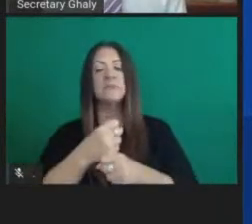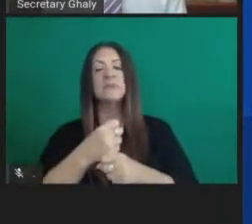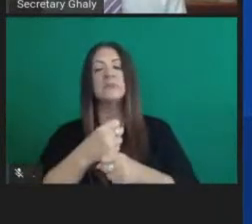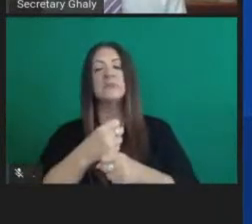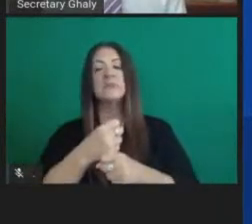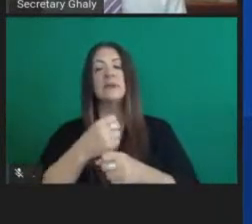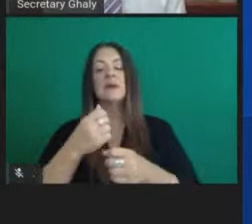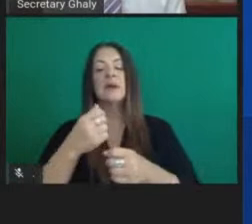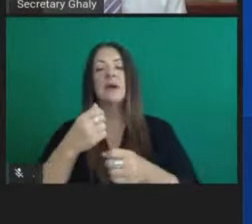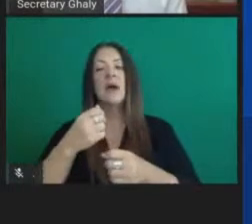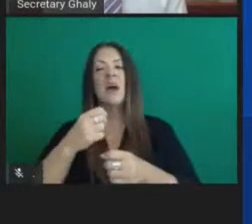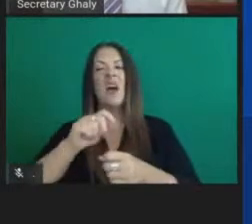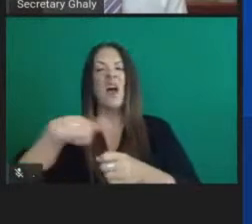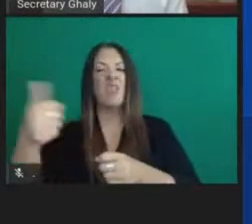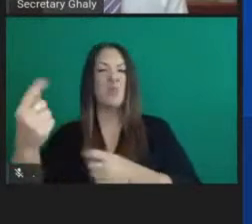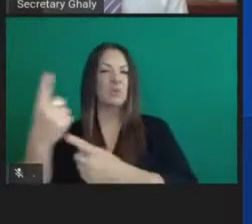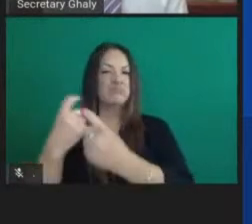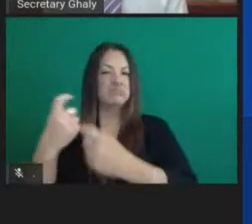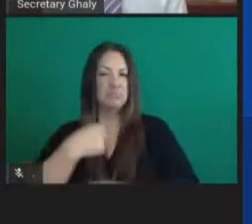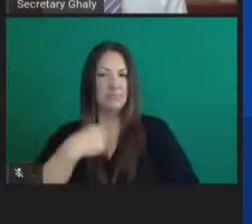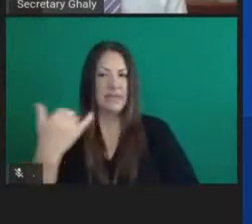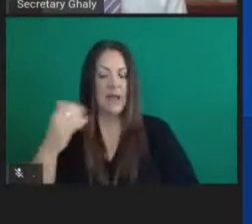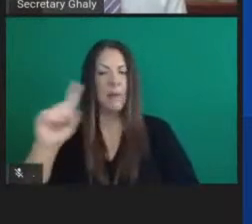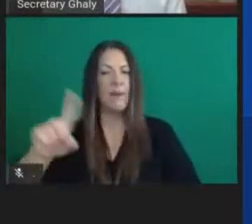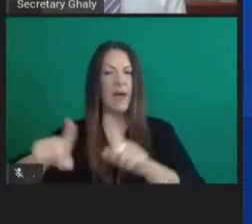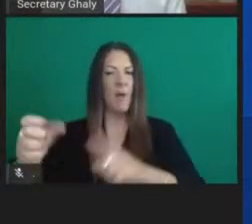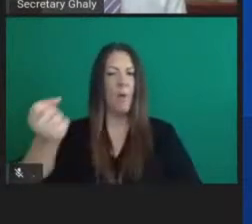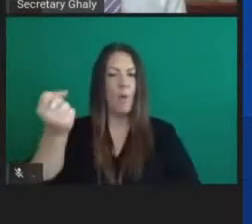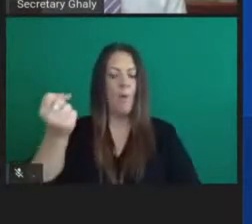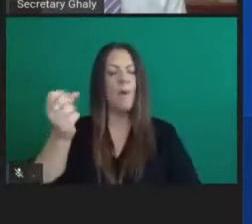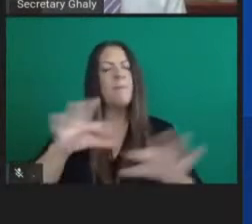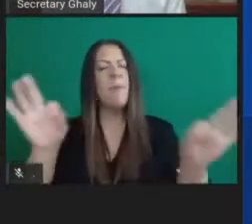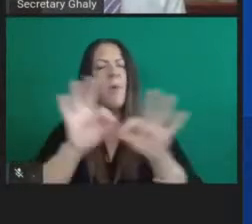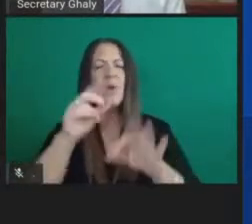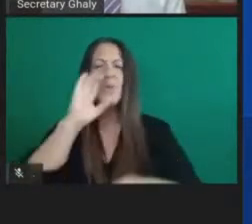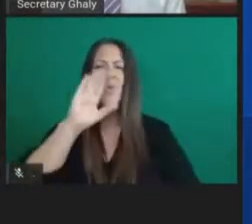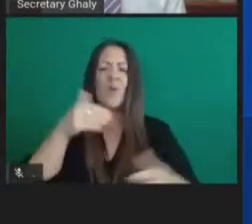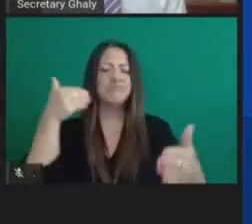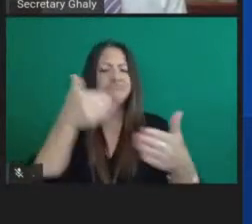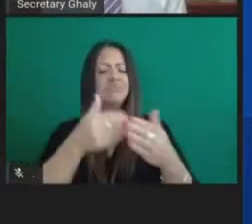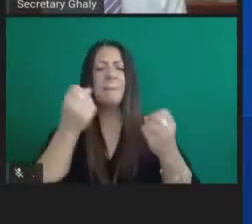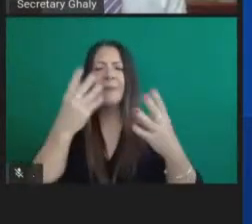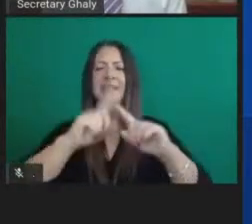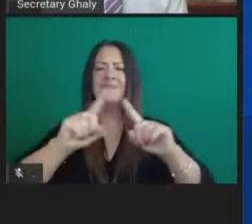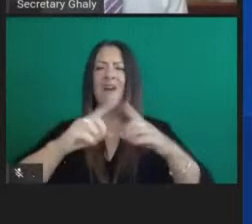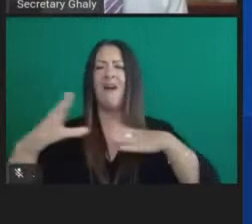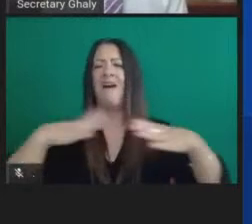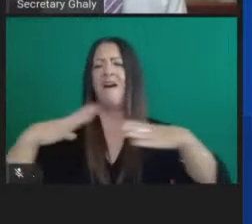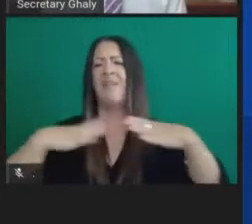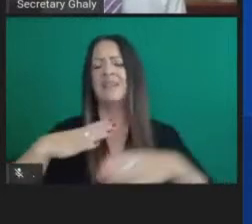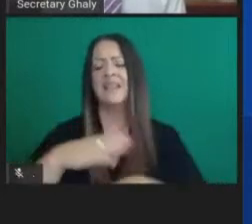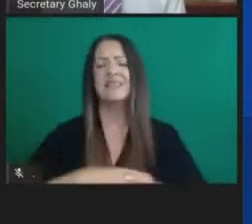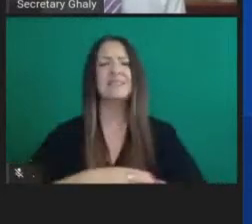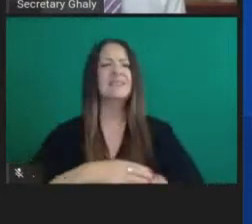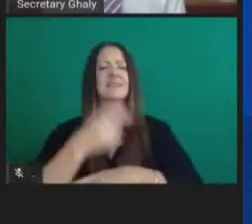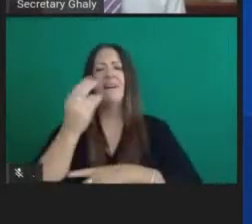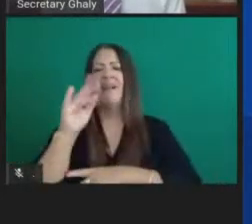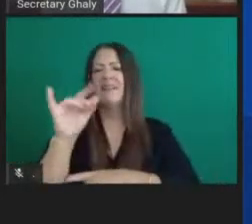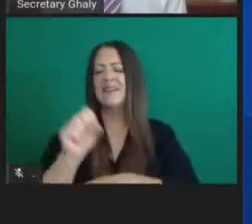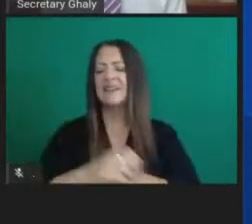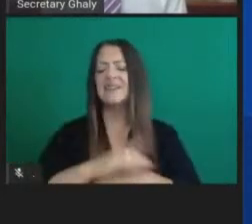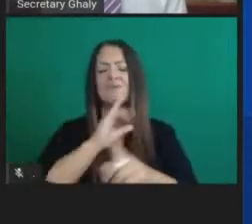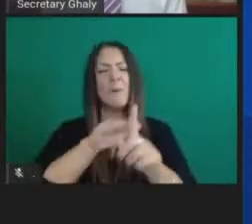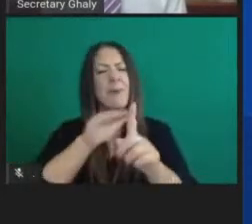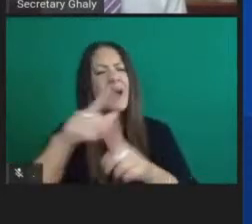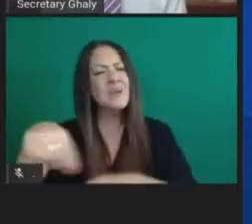really important time as we enter the holiday season, colder weather, the reminder about not just COVID, but flu,